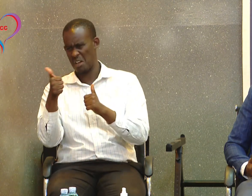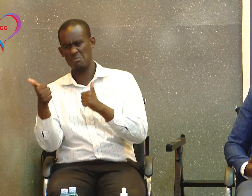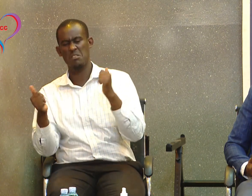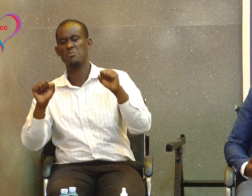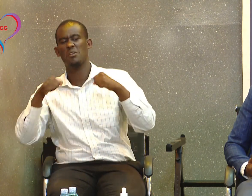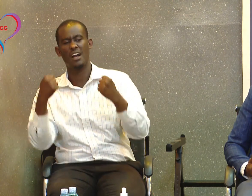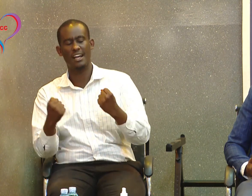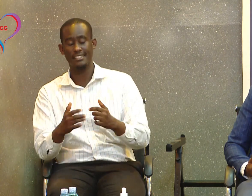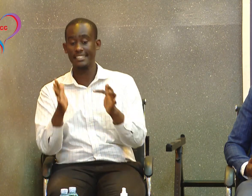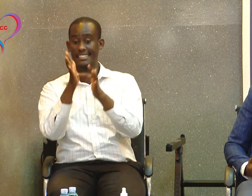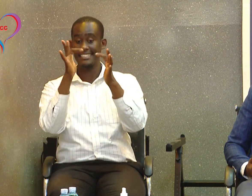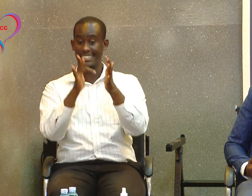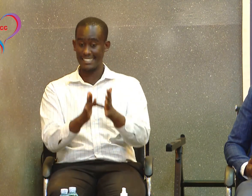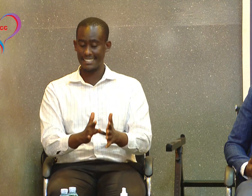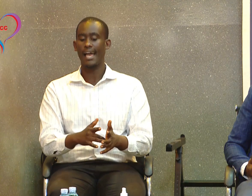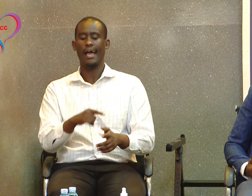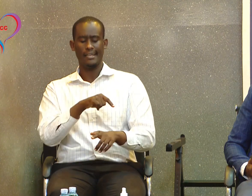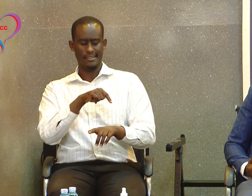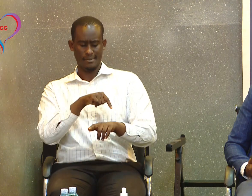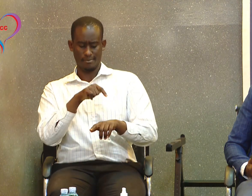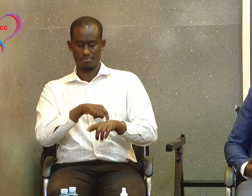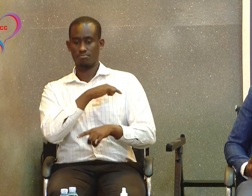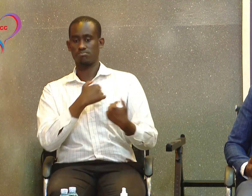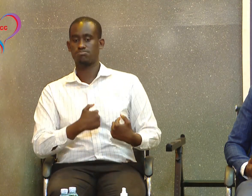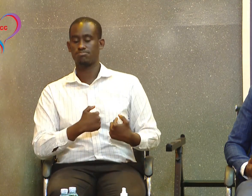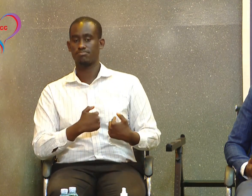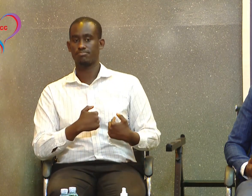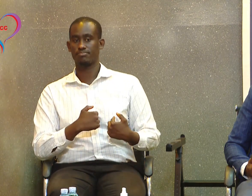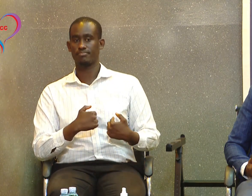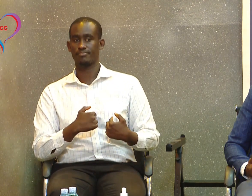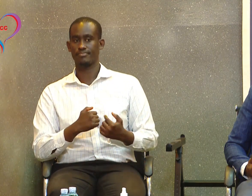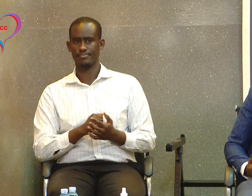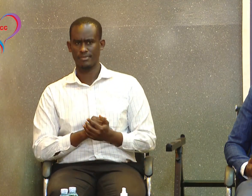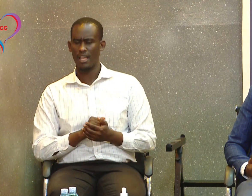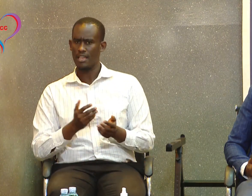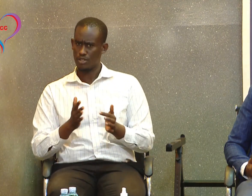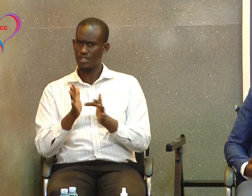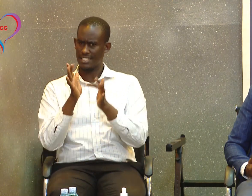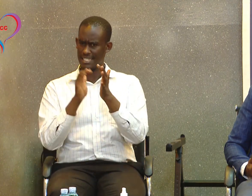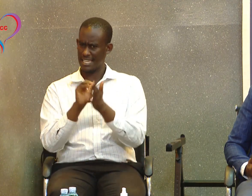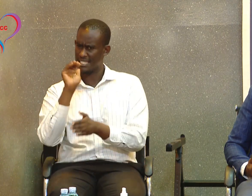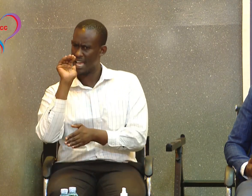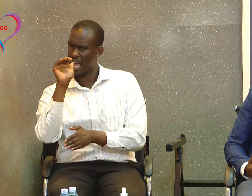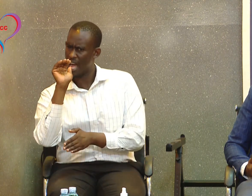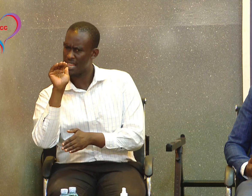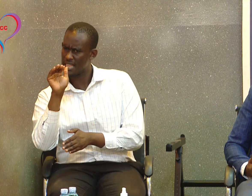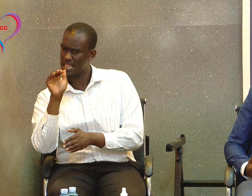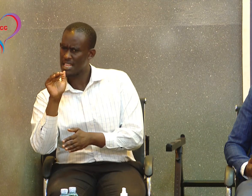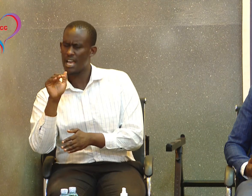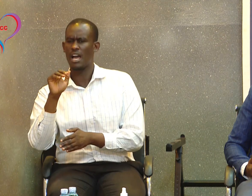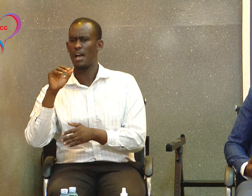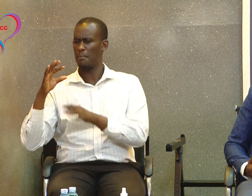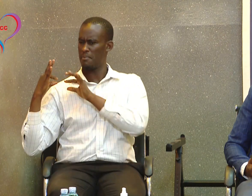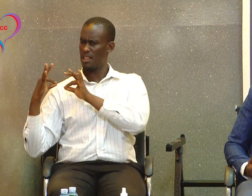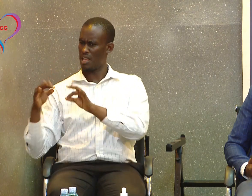he's concerned. Kakati akwatibwako. He's asking this government official, are you speaking for yourself about